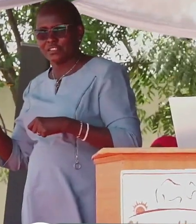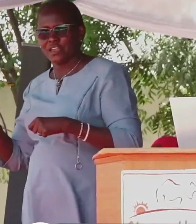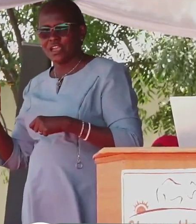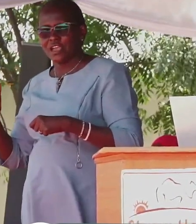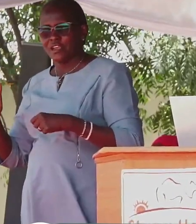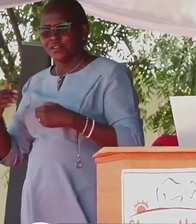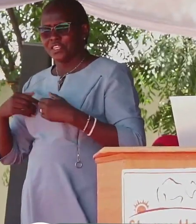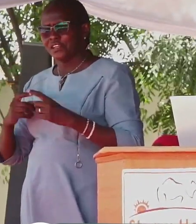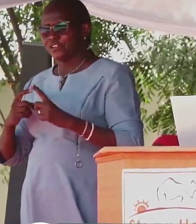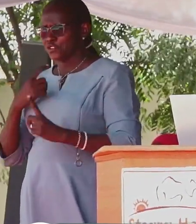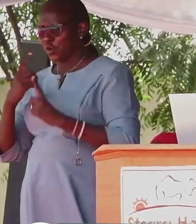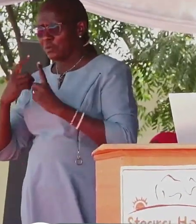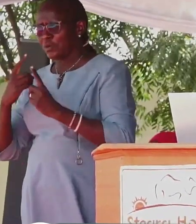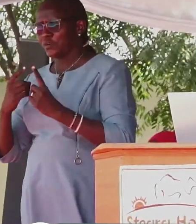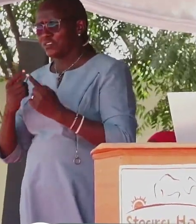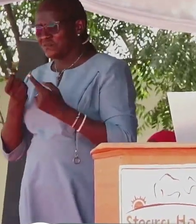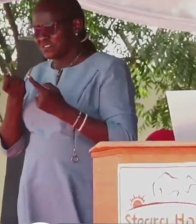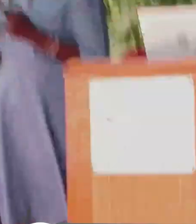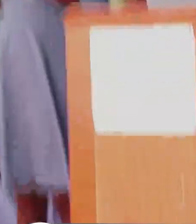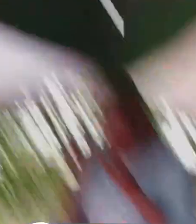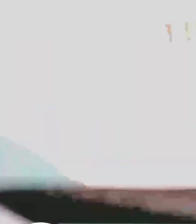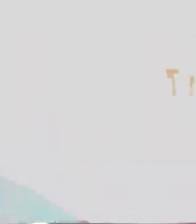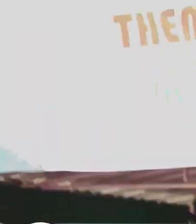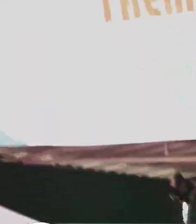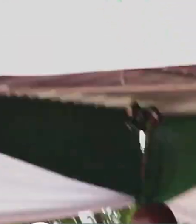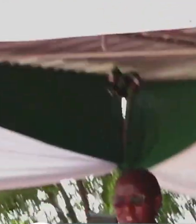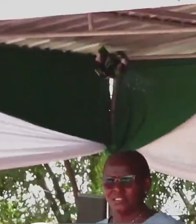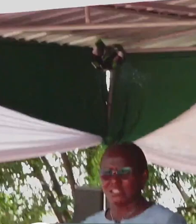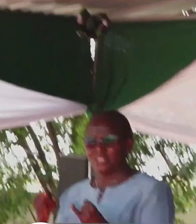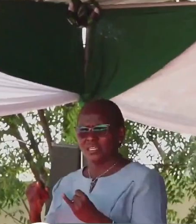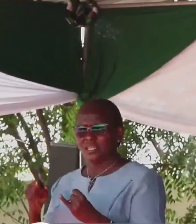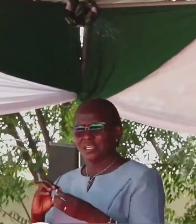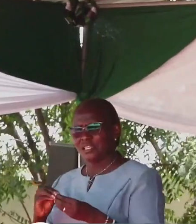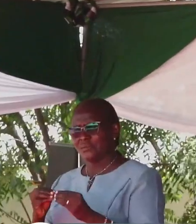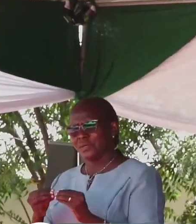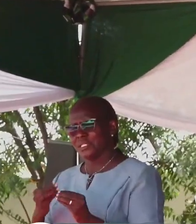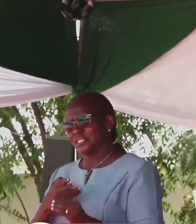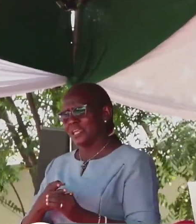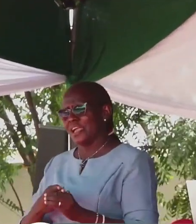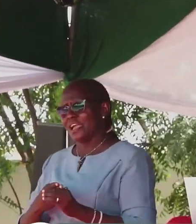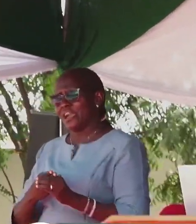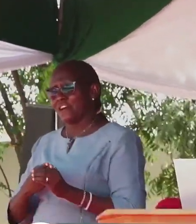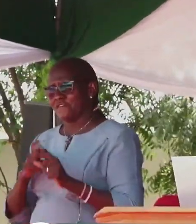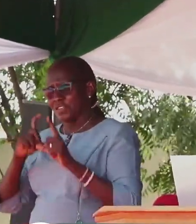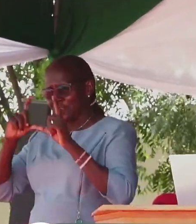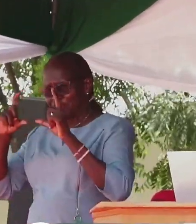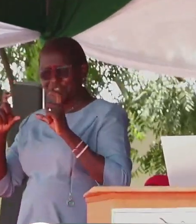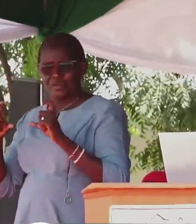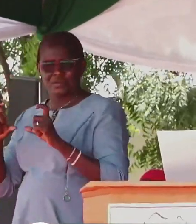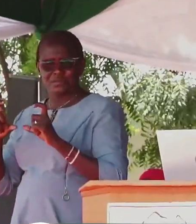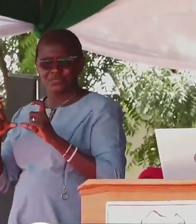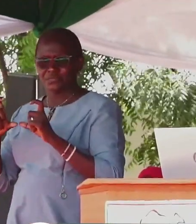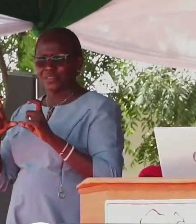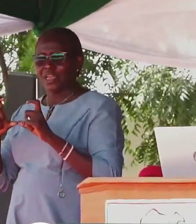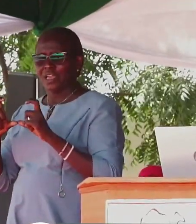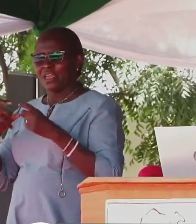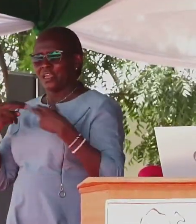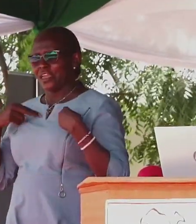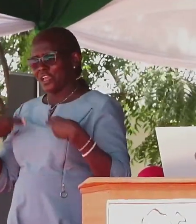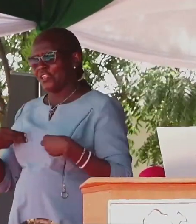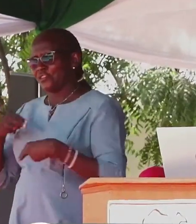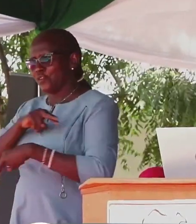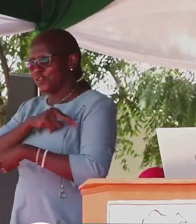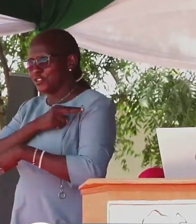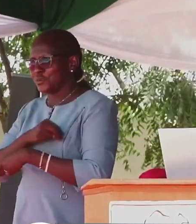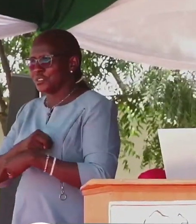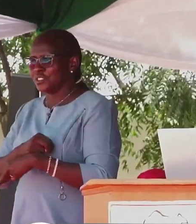issues that maybe that were not mentioned by other counties. The figures are in the tables that we have. We have health facilities and number of